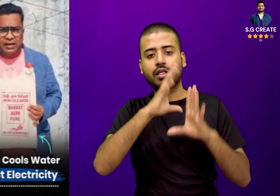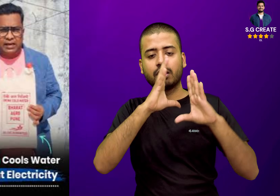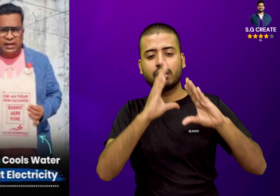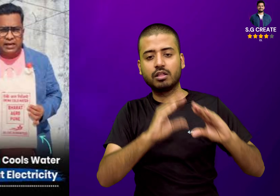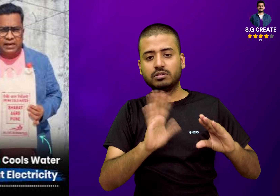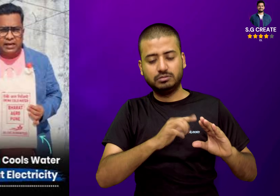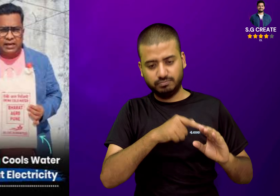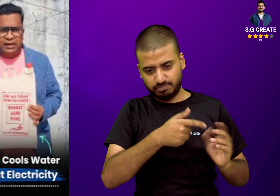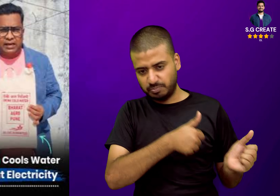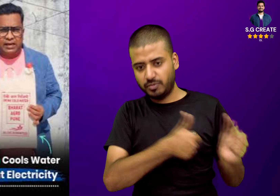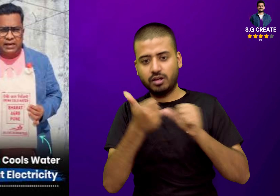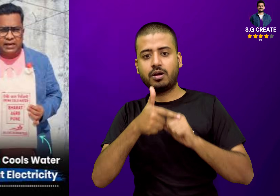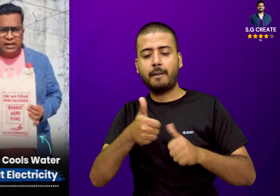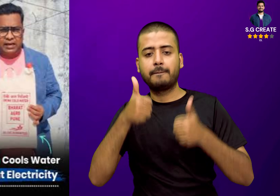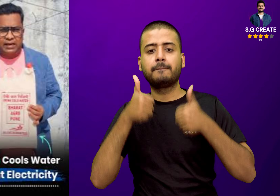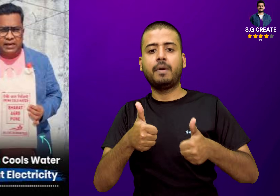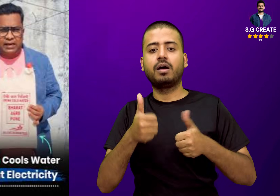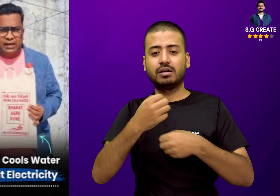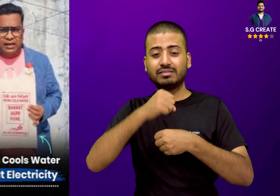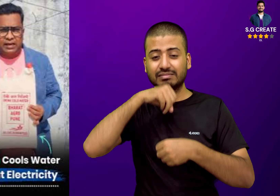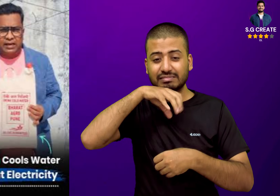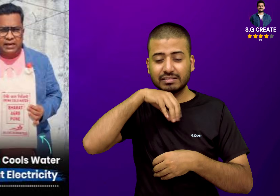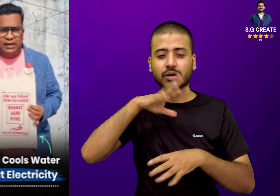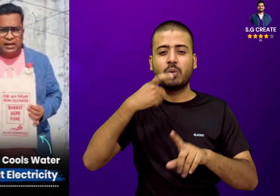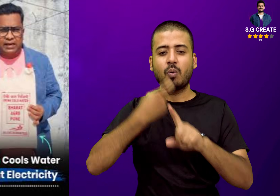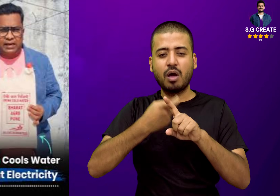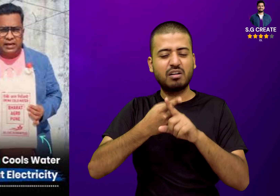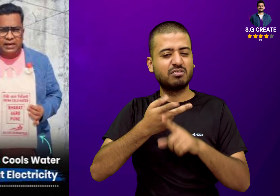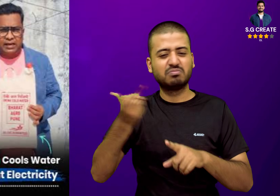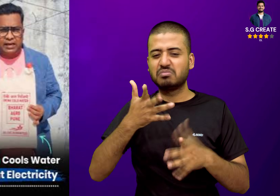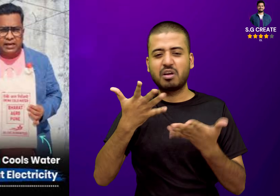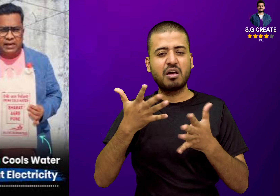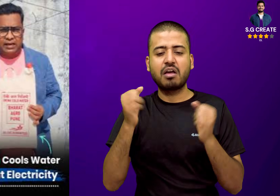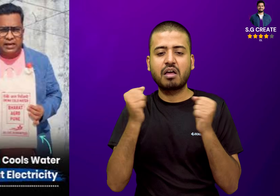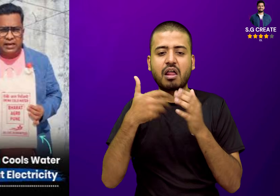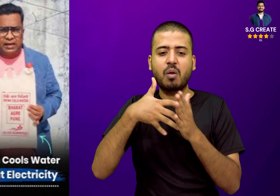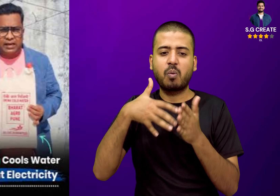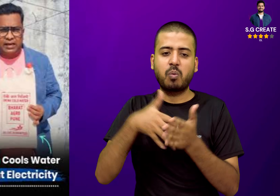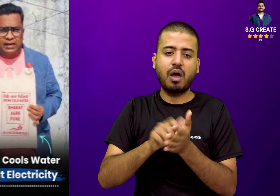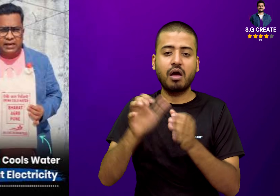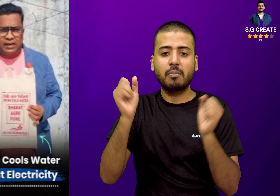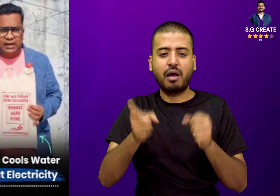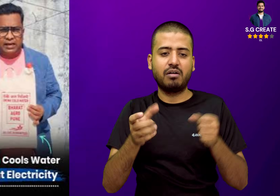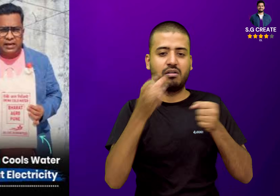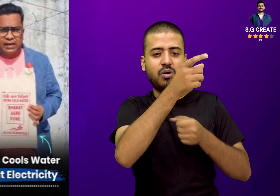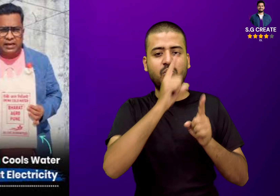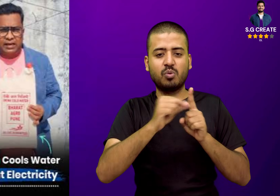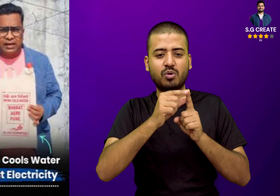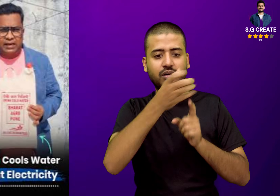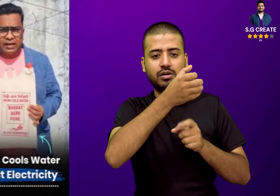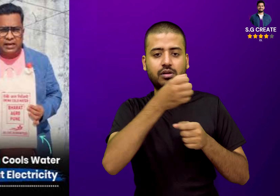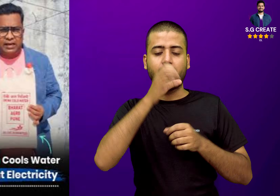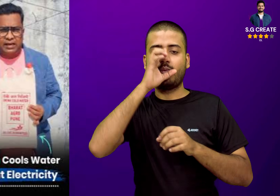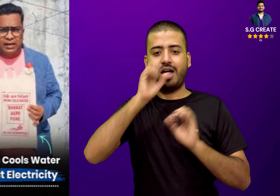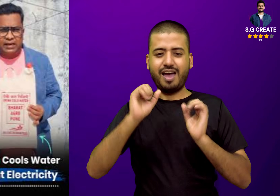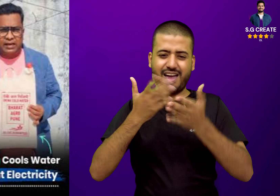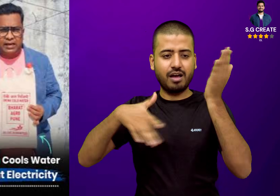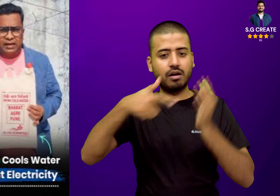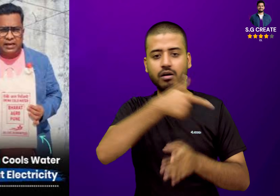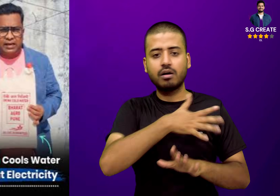drop significantly. Climate dependency. The bag operates most efficiently in hot, dry, and windy conditions.